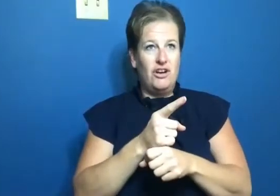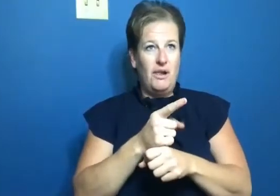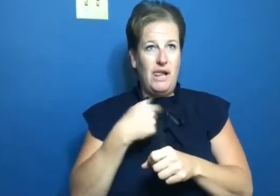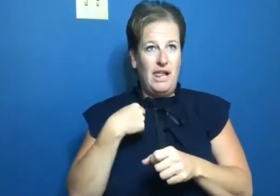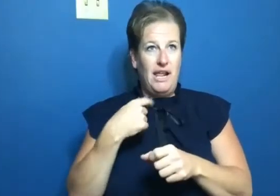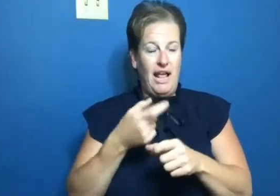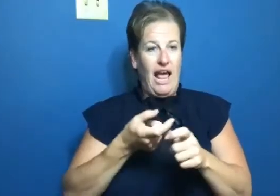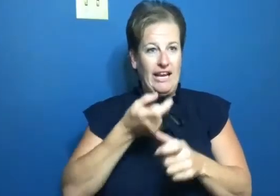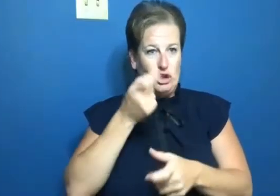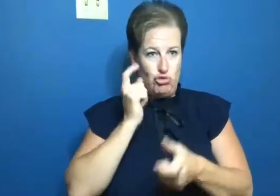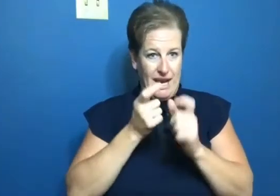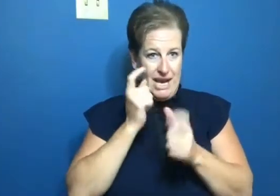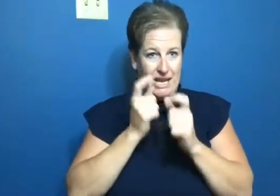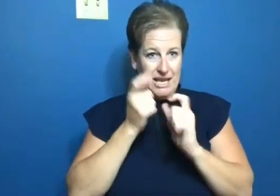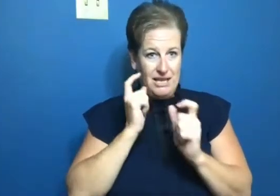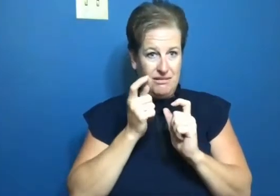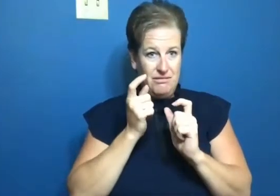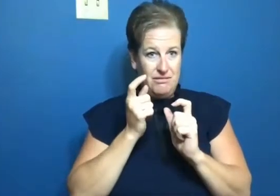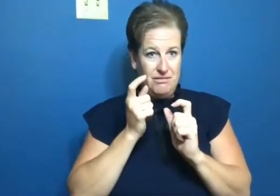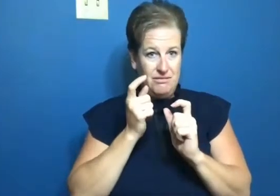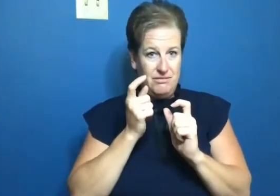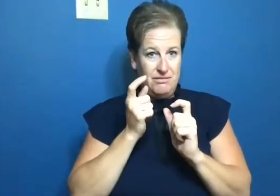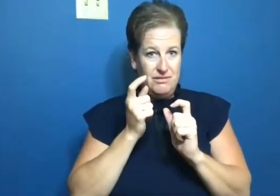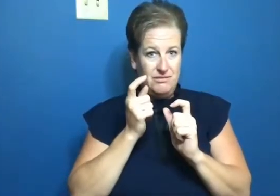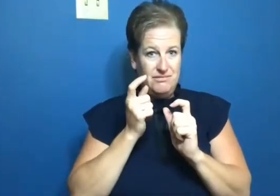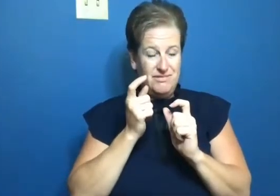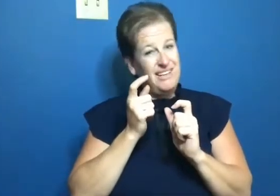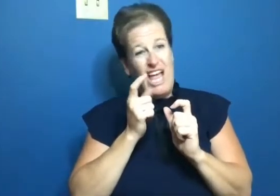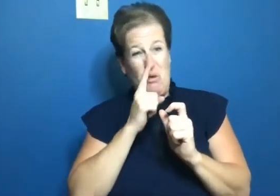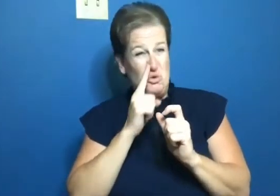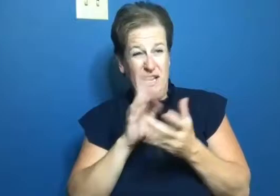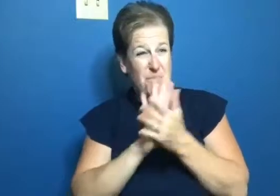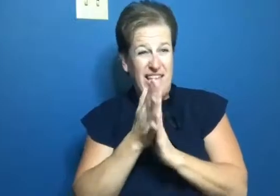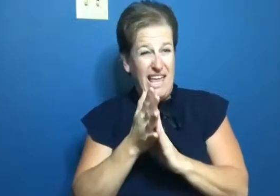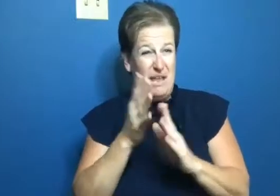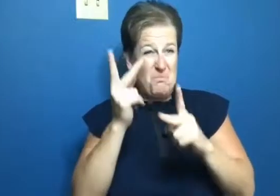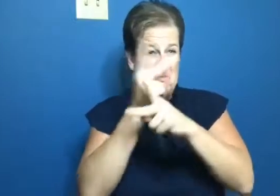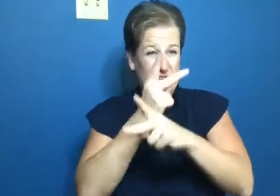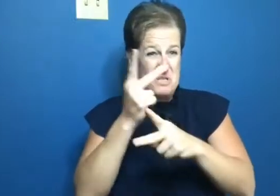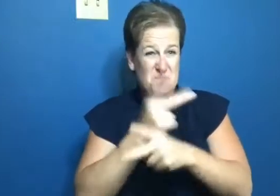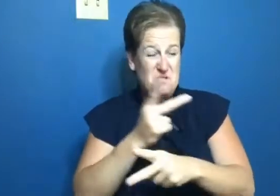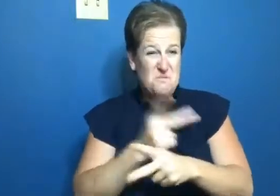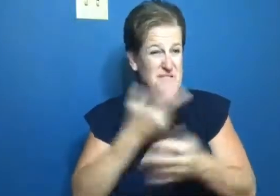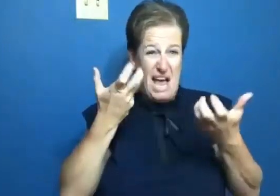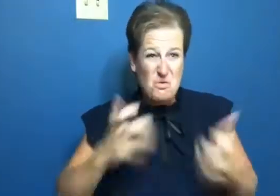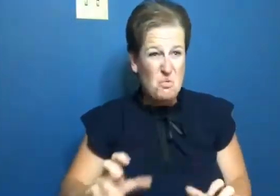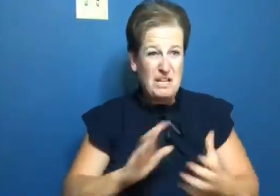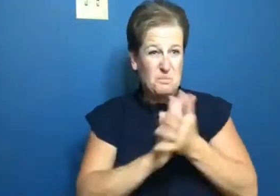person I wanted to be, and I'm not going to bore you with a whole bunch of drunk log, but I will highlight a few things